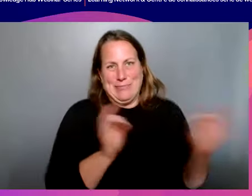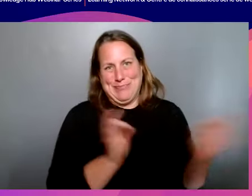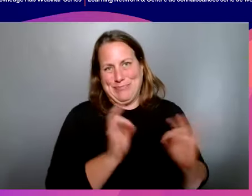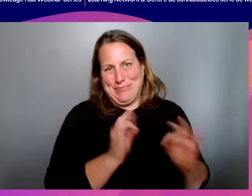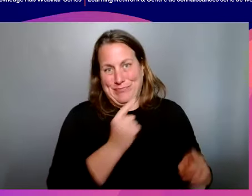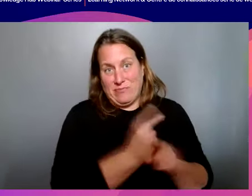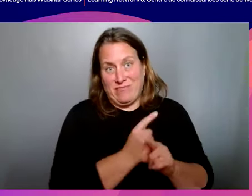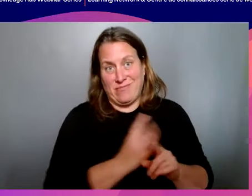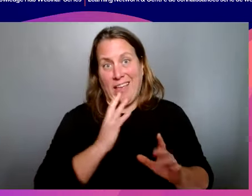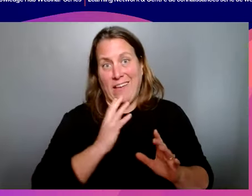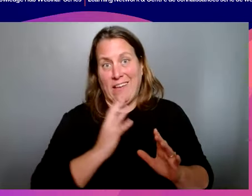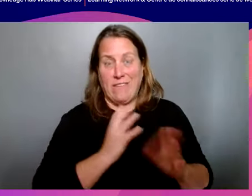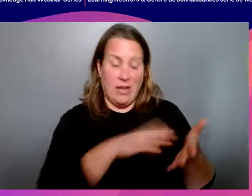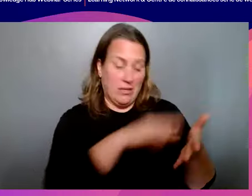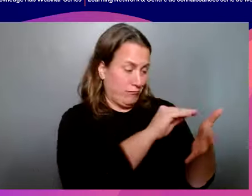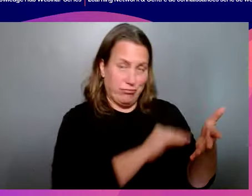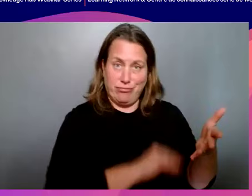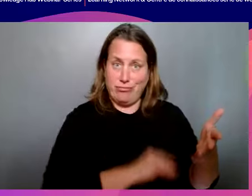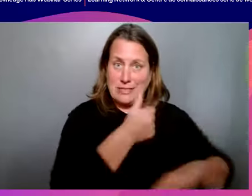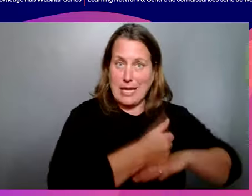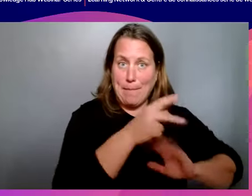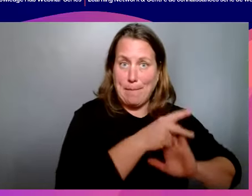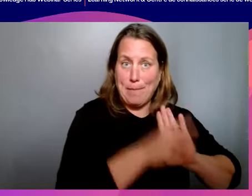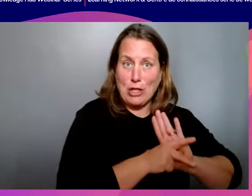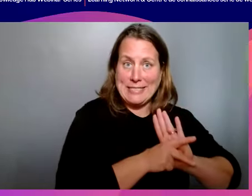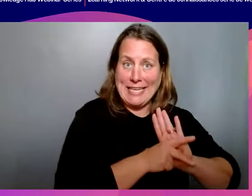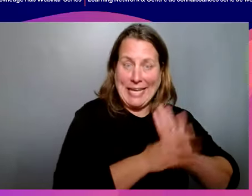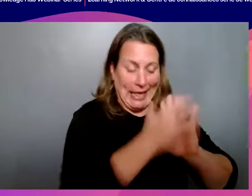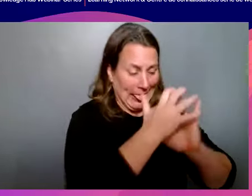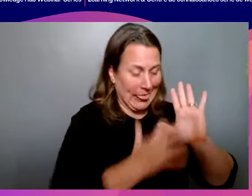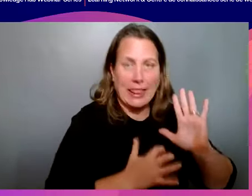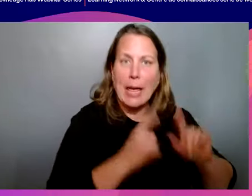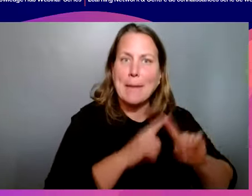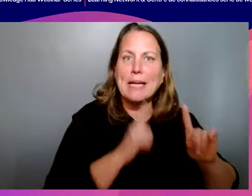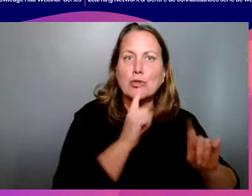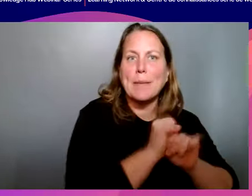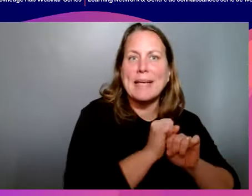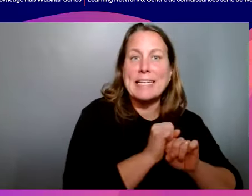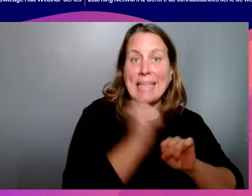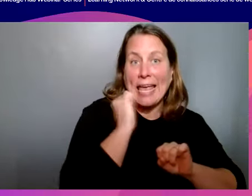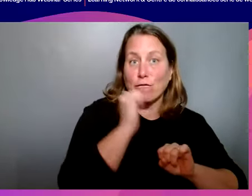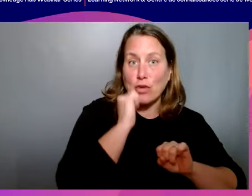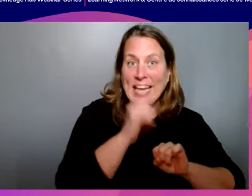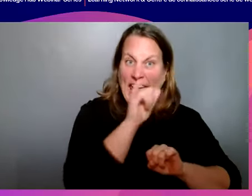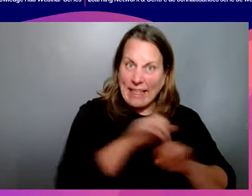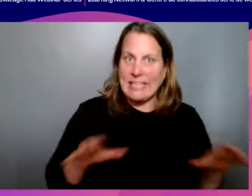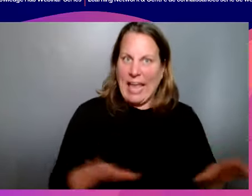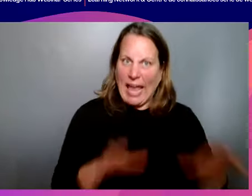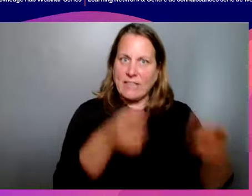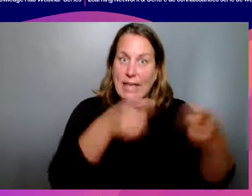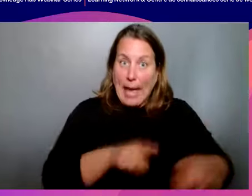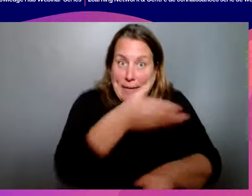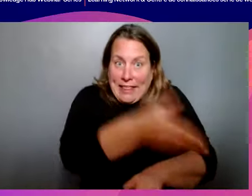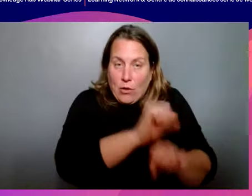It's a lot harder to put that into practice. And we are currently in a